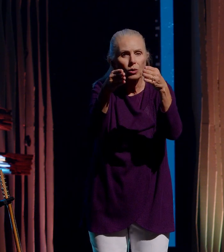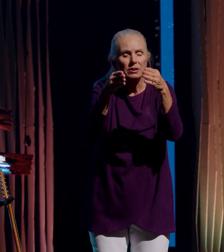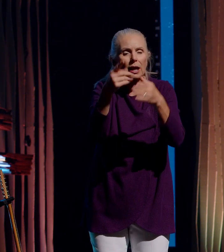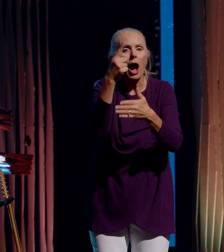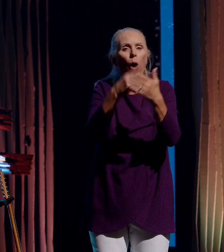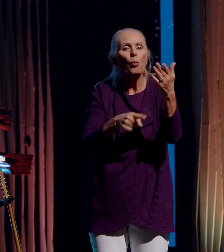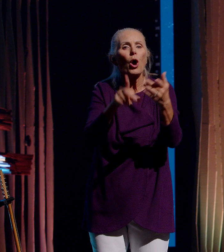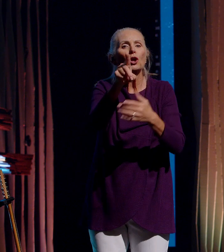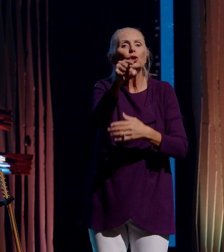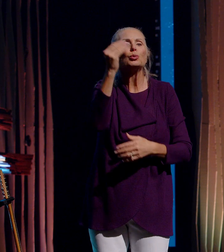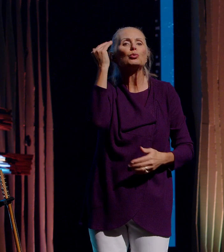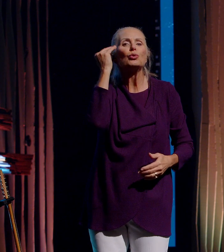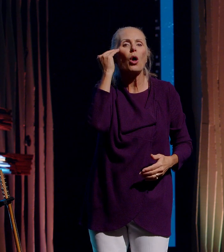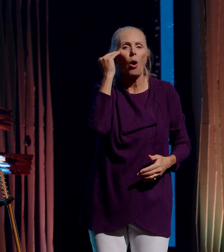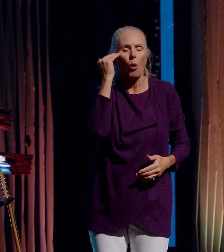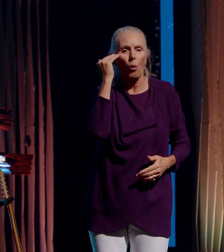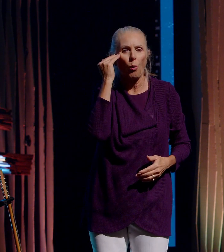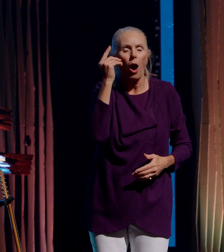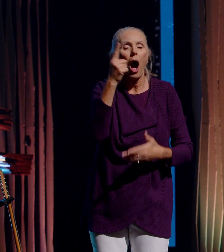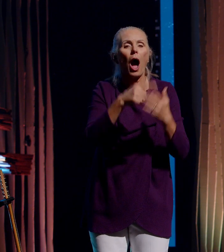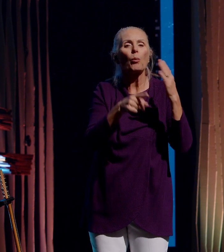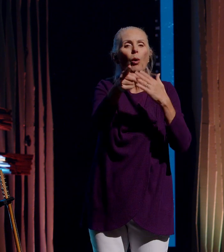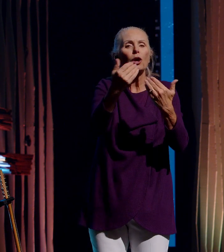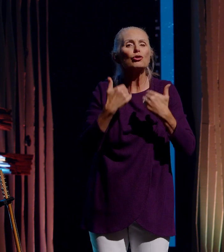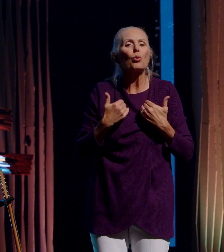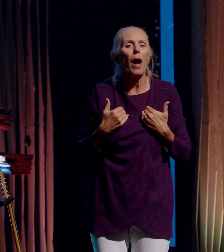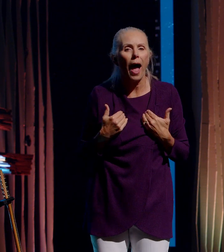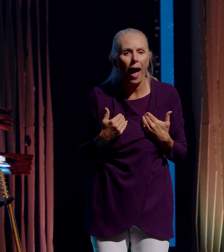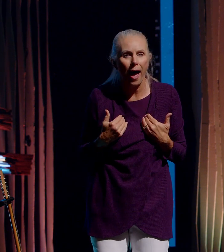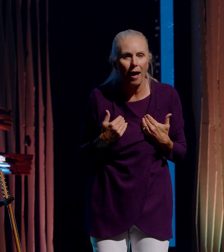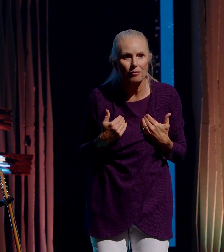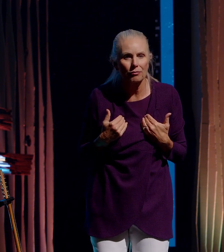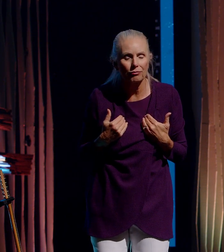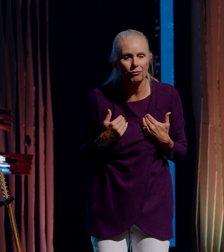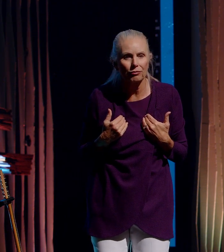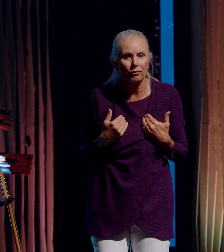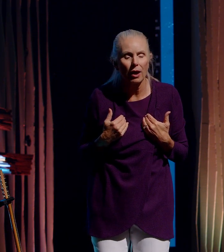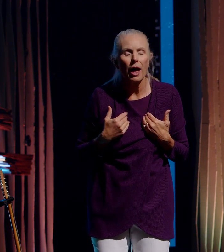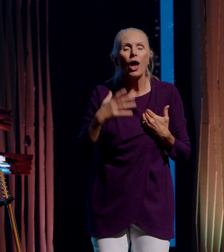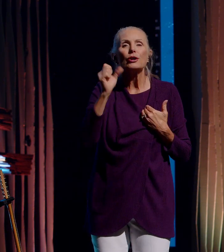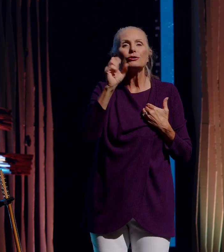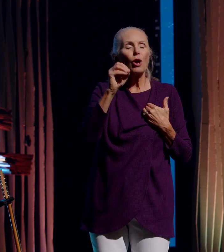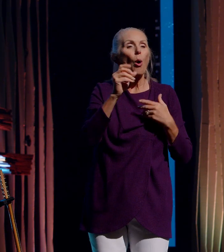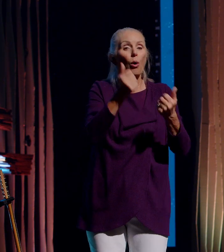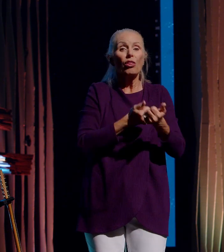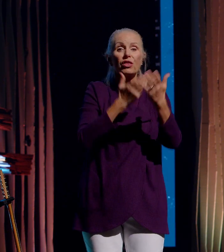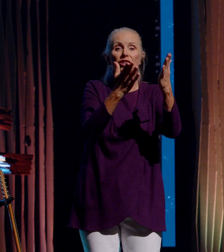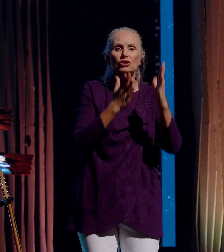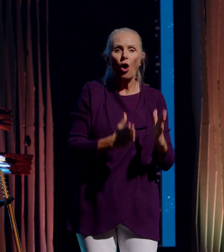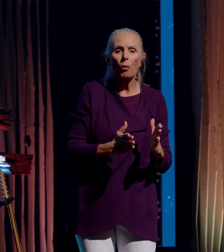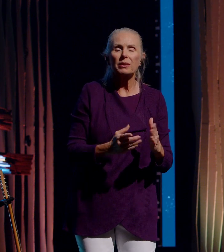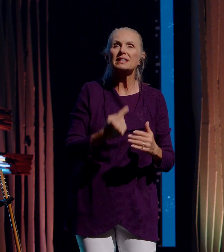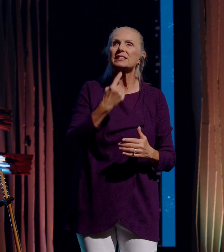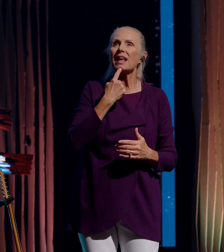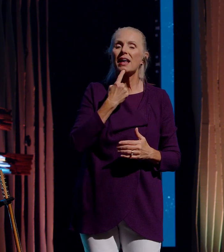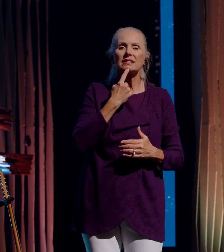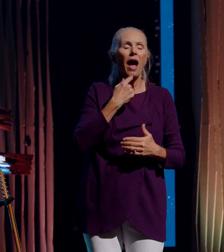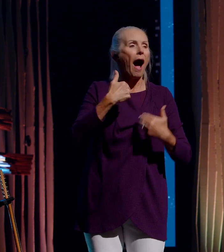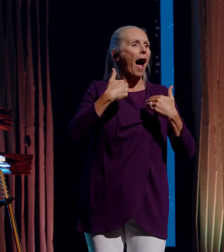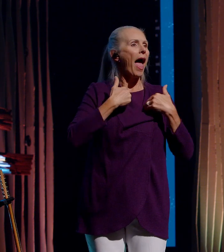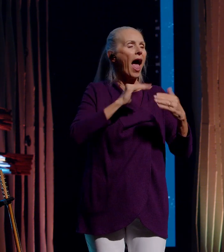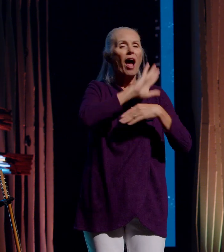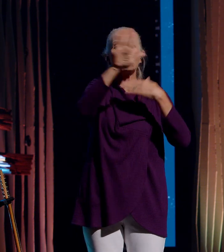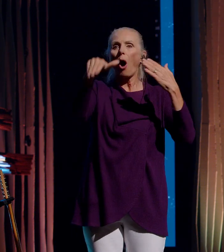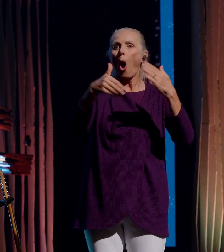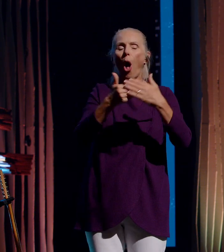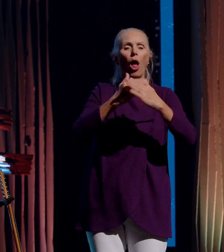what we do know and on what we do have. And for the psalmist, he didn't go in and say, God, but you've given me this fortress of protection, and I have all these guards